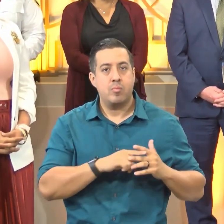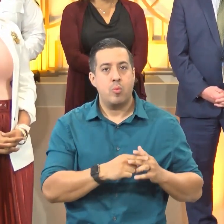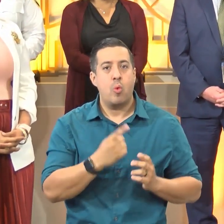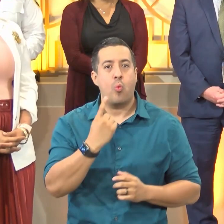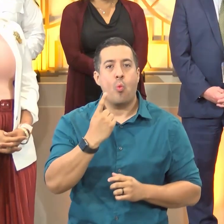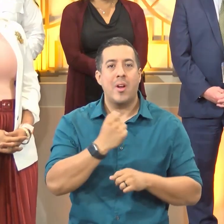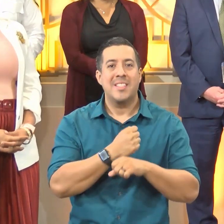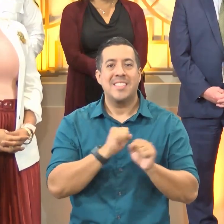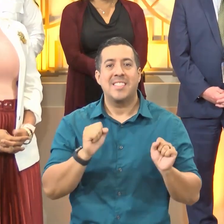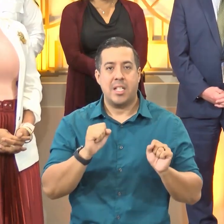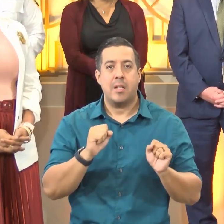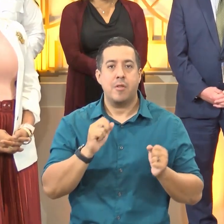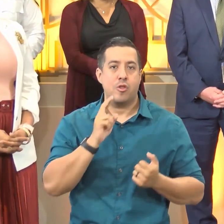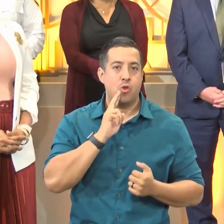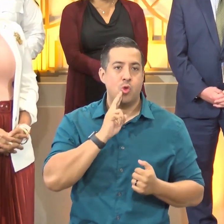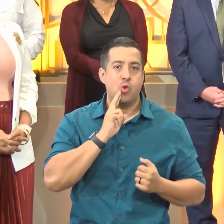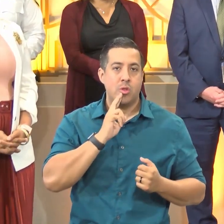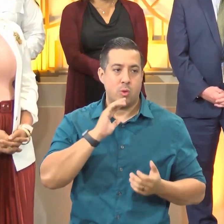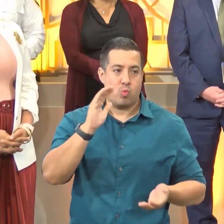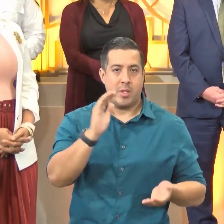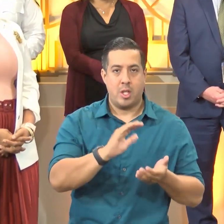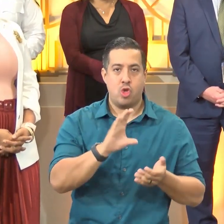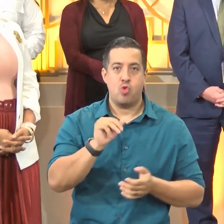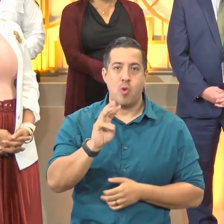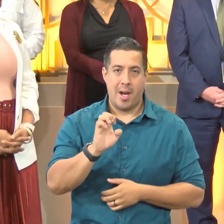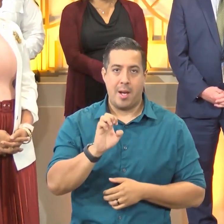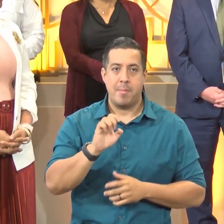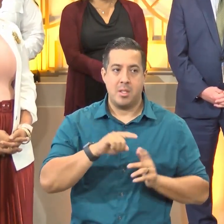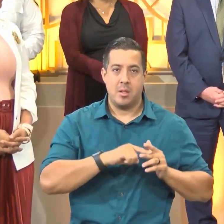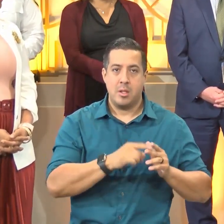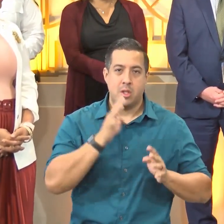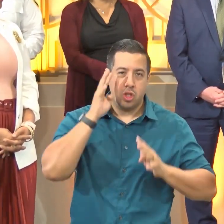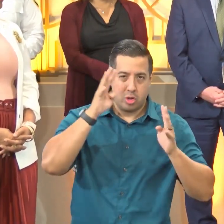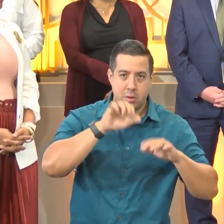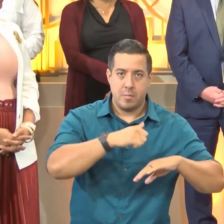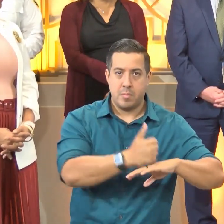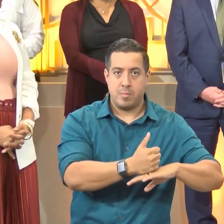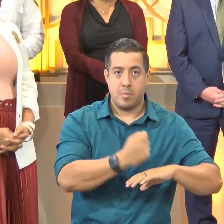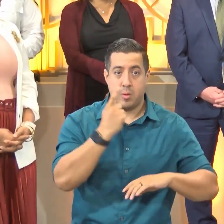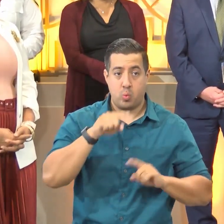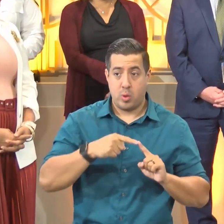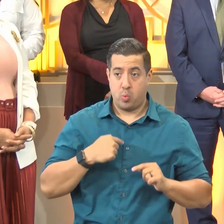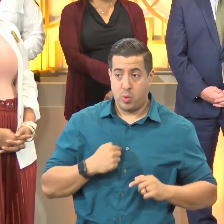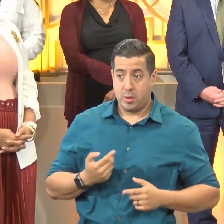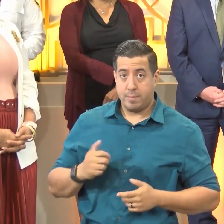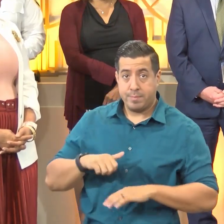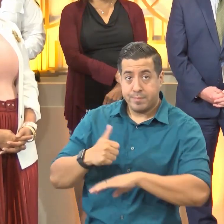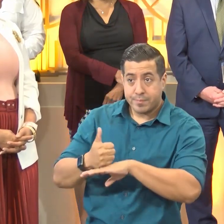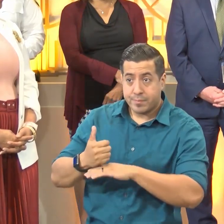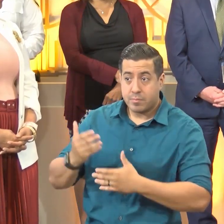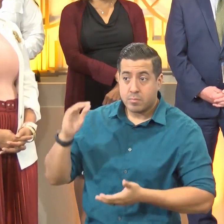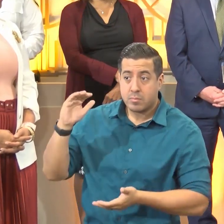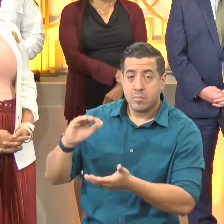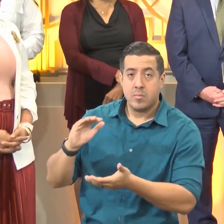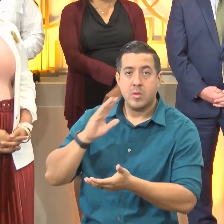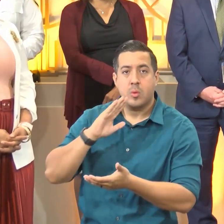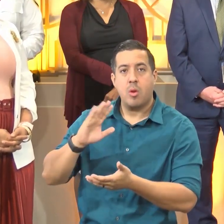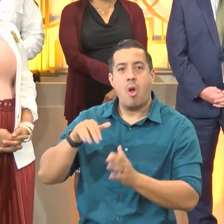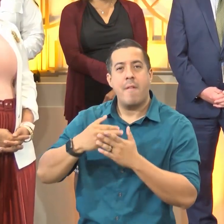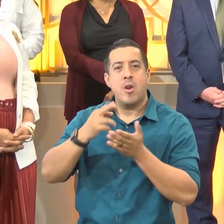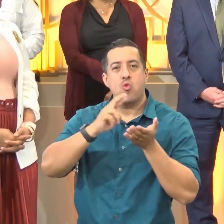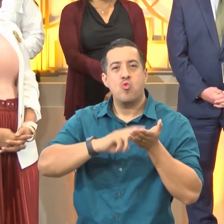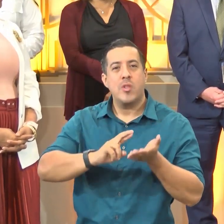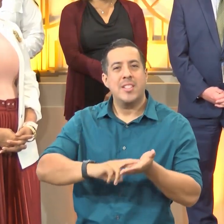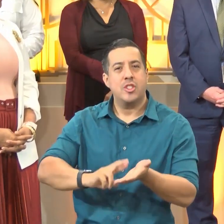Houston Crime Reduction Initiative. One Safe Houston is a comprehensive violence reduction initiative that links